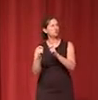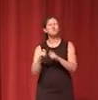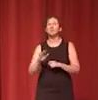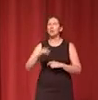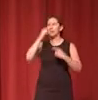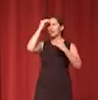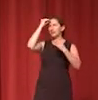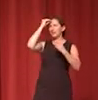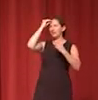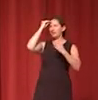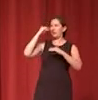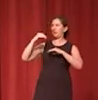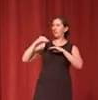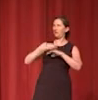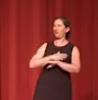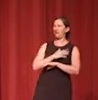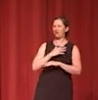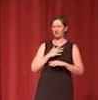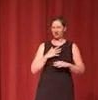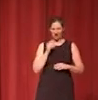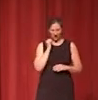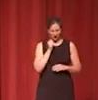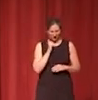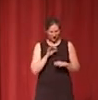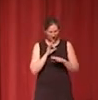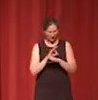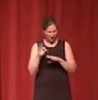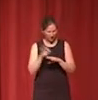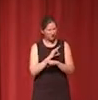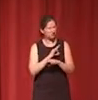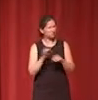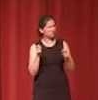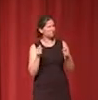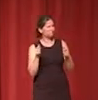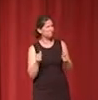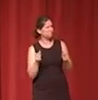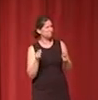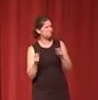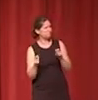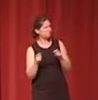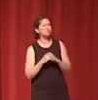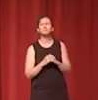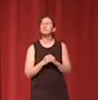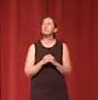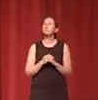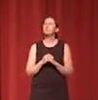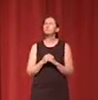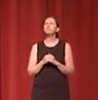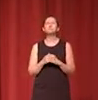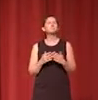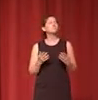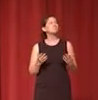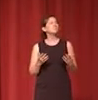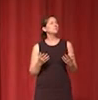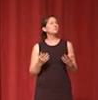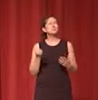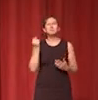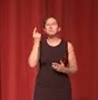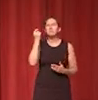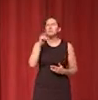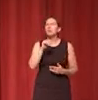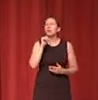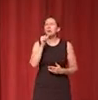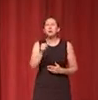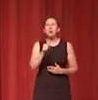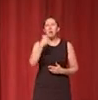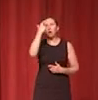day-to-day function. So those changes. And so it can't be in the context of somebody having a medical